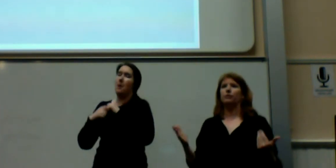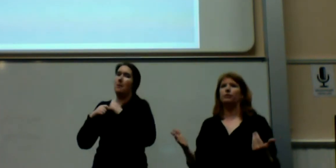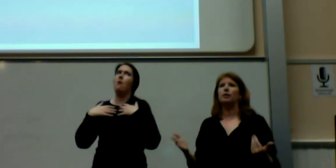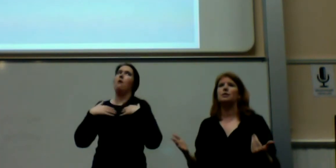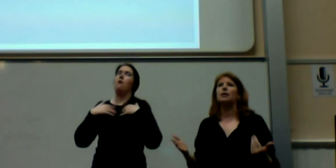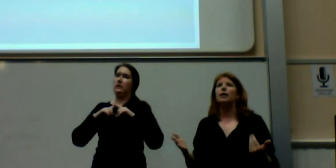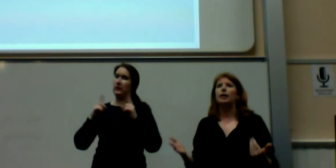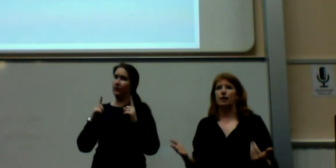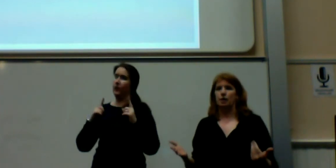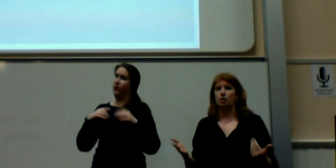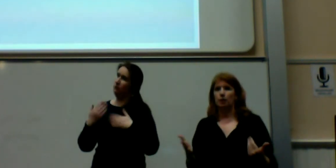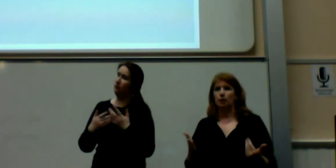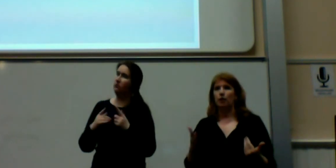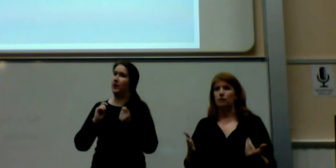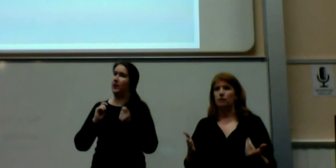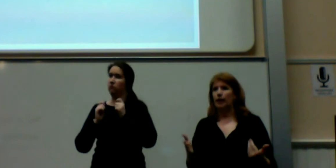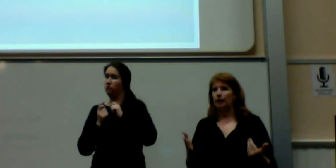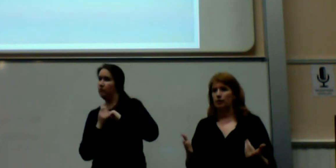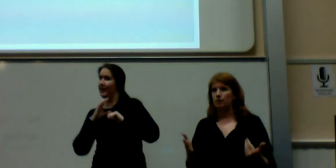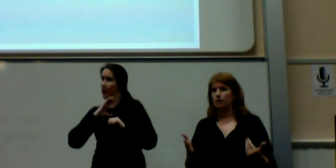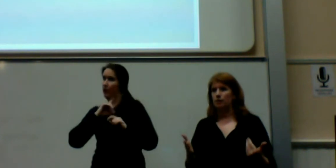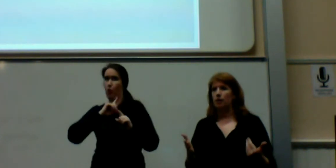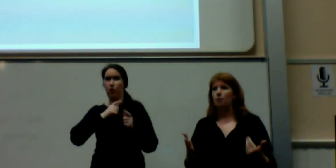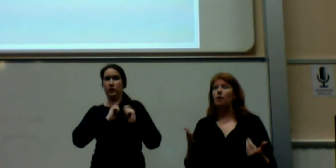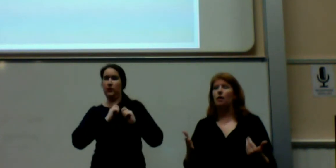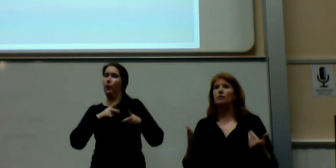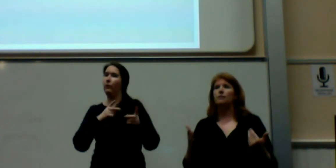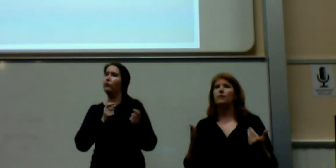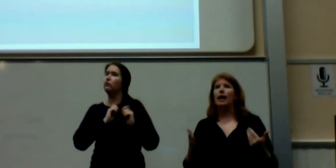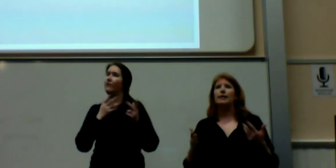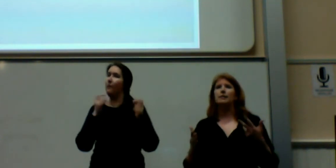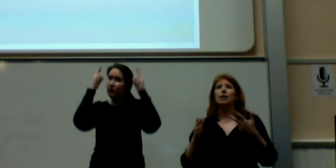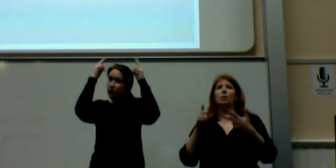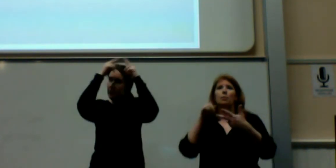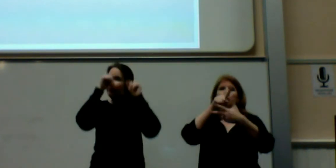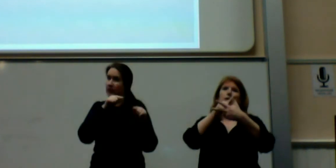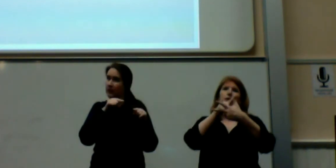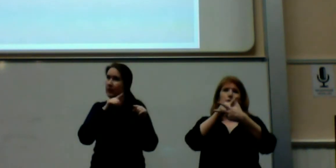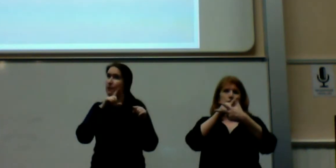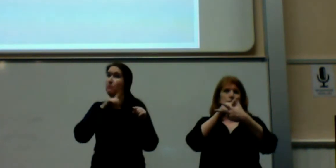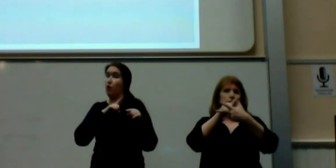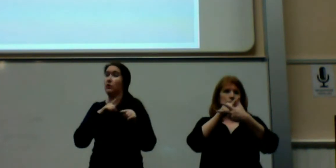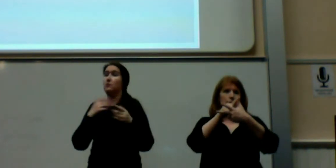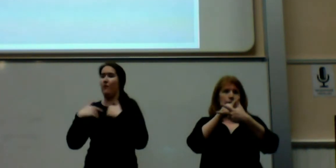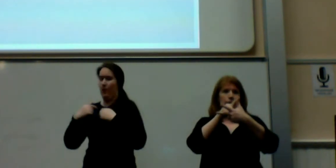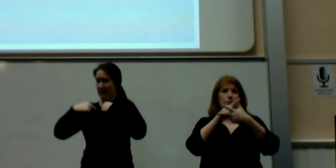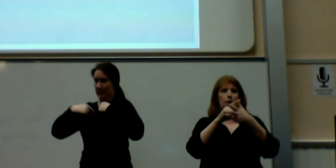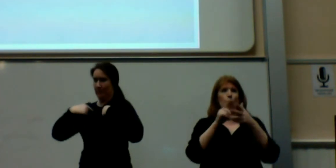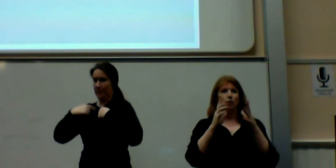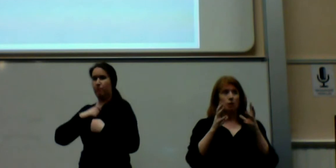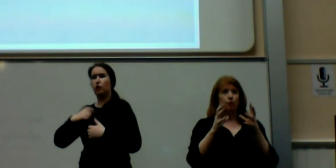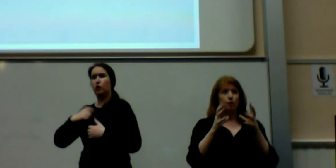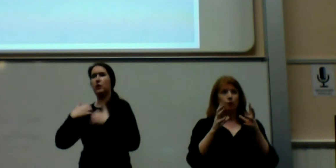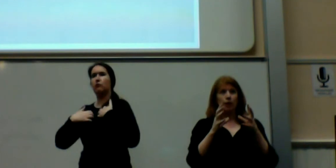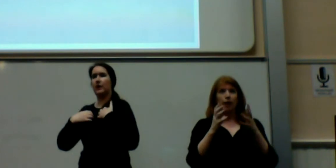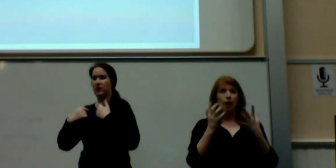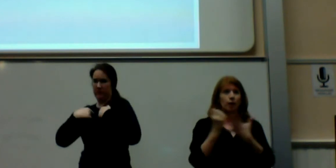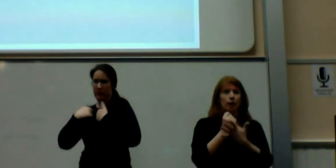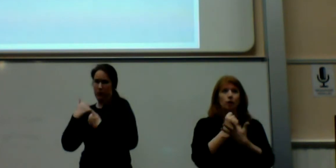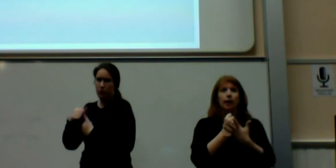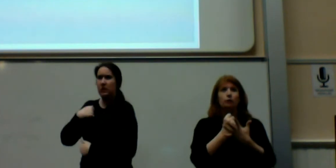very different character because of that instance. Because of that personal interest schema, what's in it for